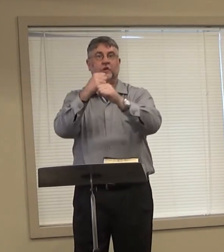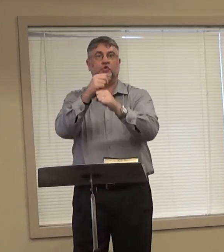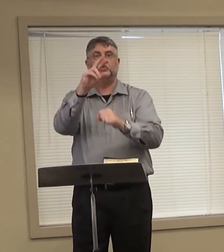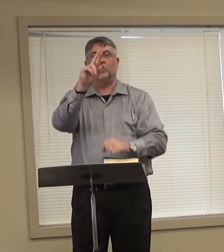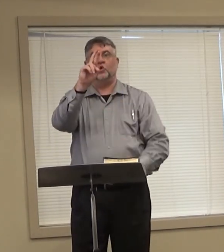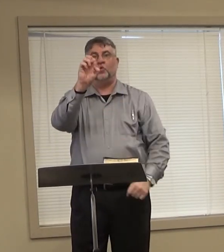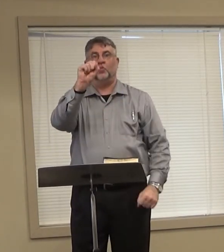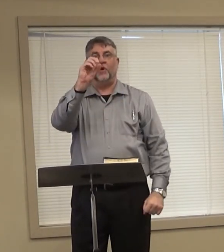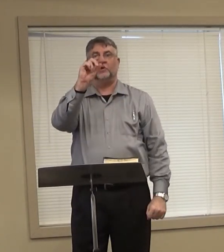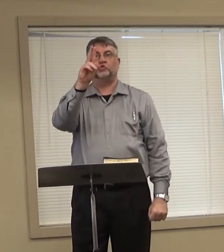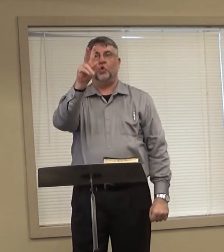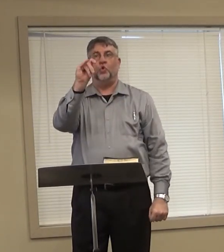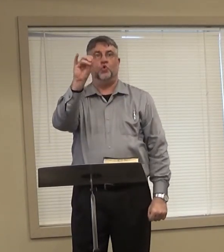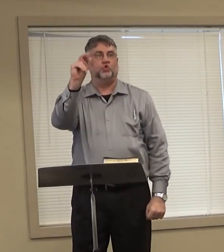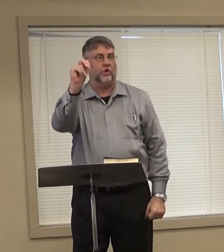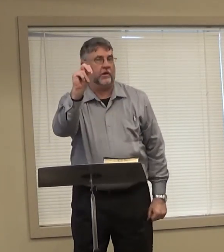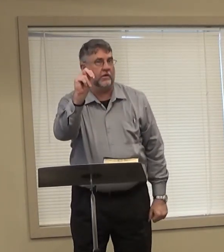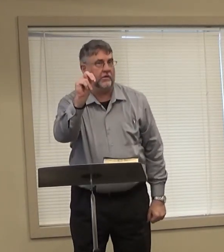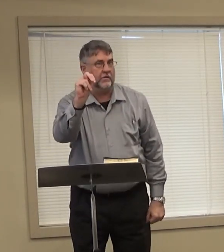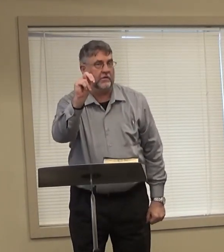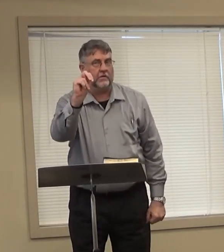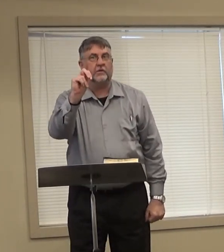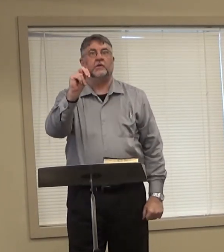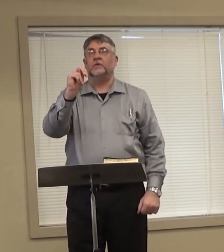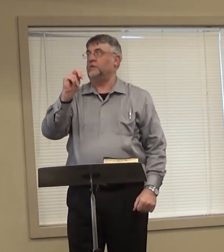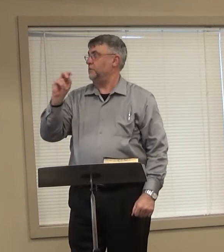We make New Year's resolutions.